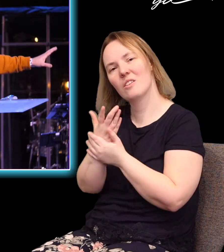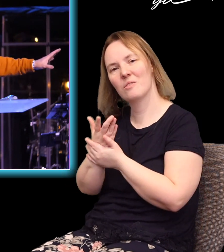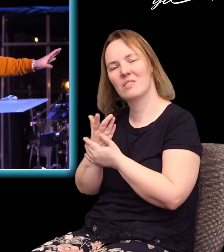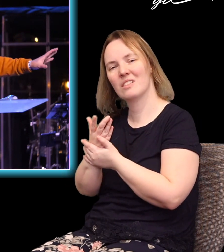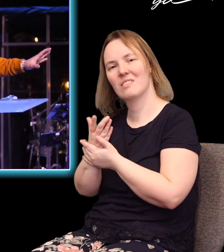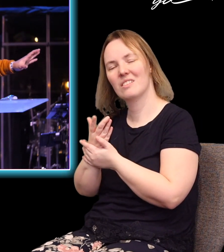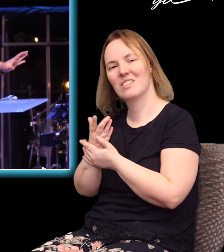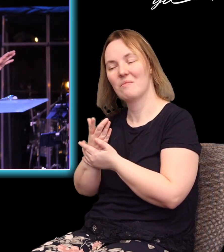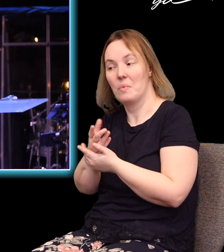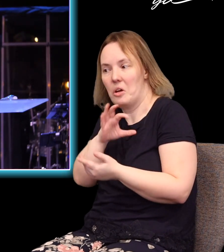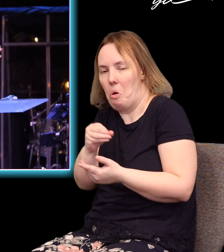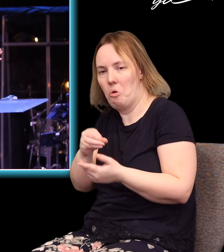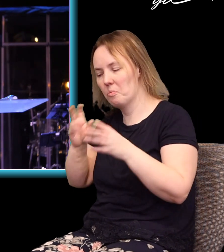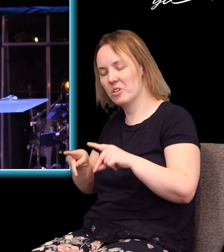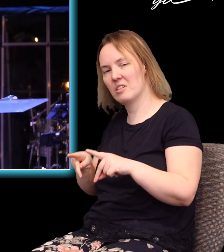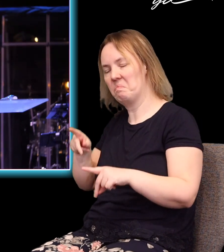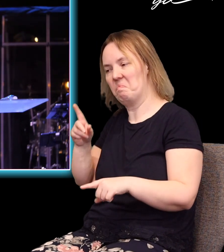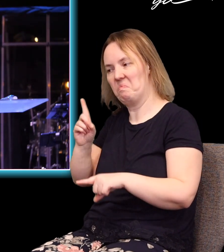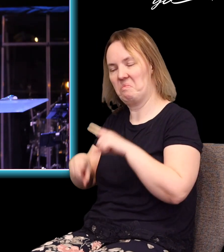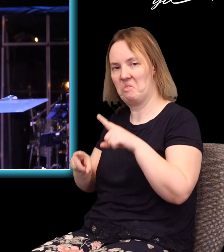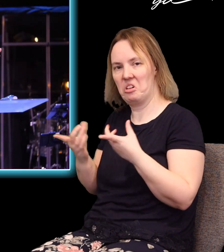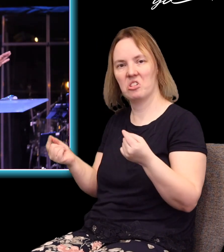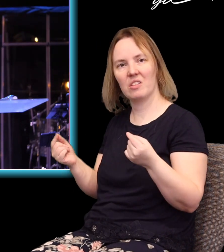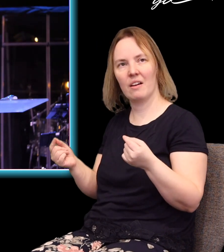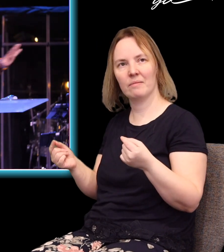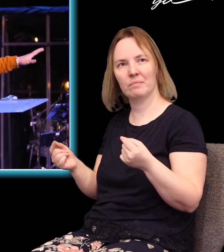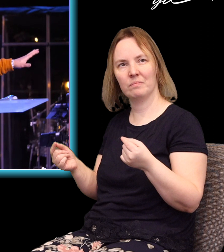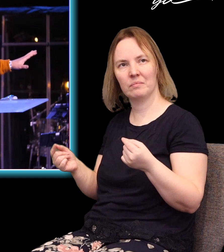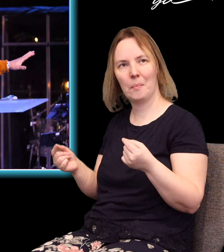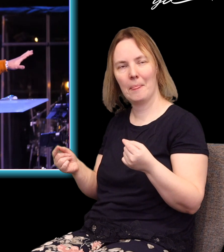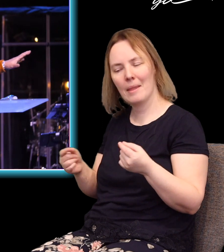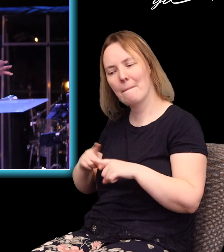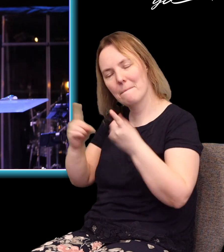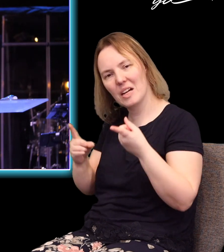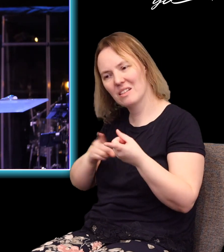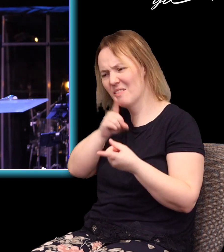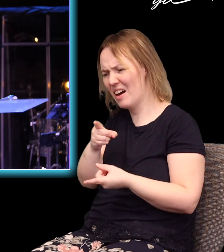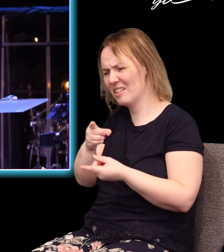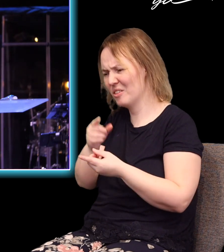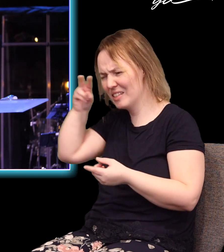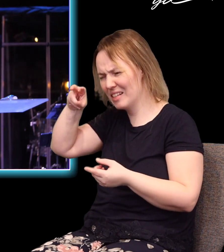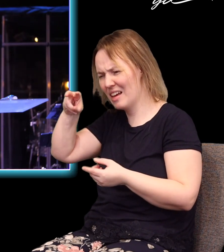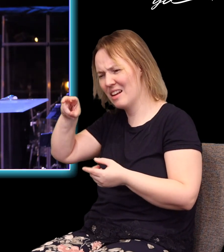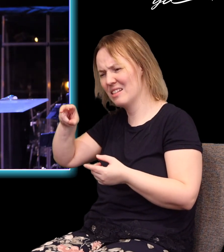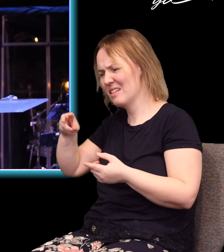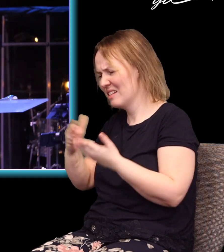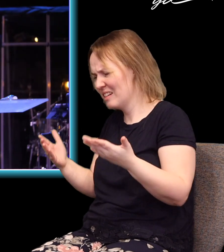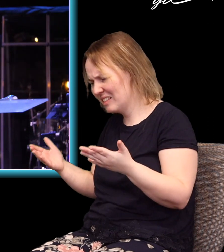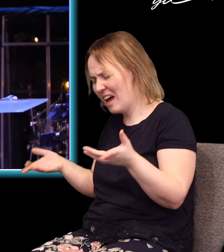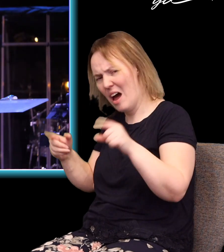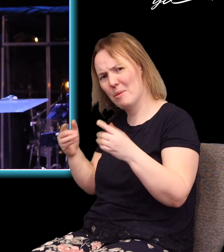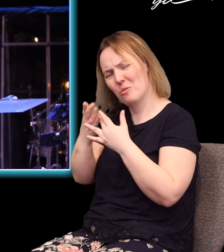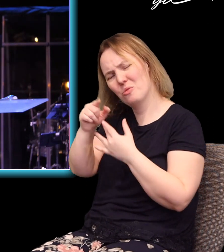old person who didn't know Christ couldn't do that. Even if you're religious but didn't know Jesus, you couldn't do that stuff. But the fact that you're seeing that stuff happen through